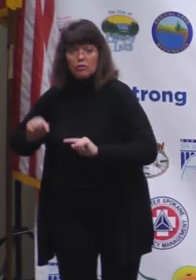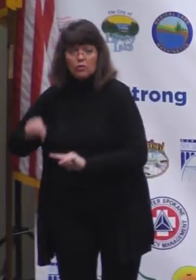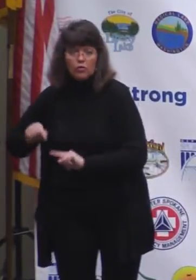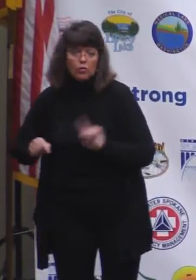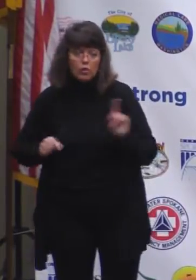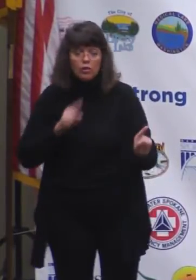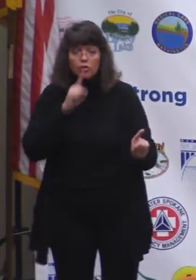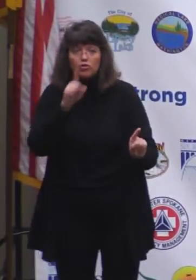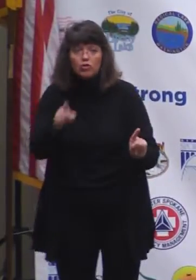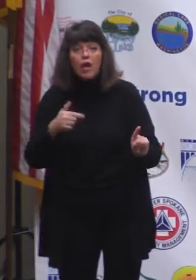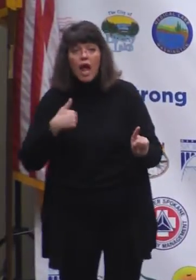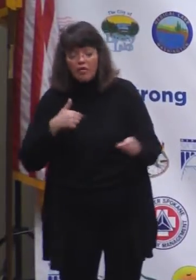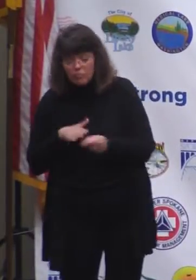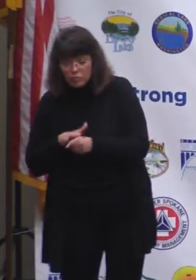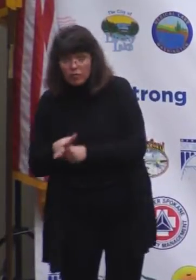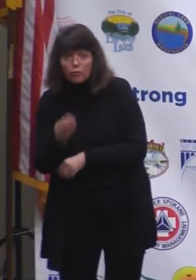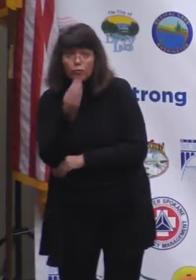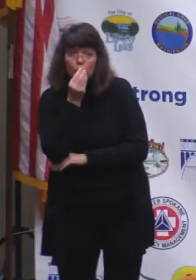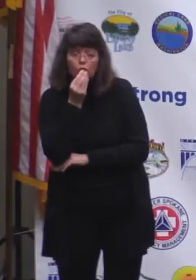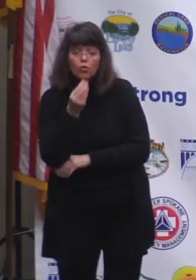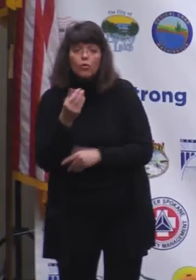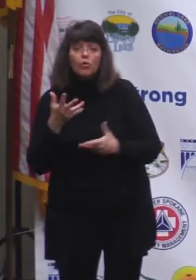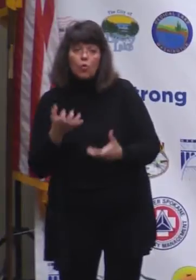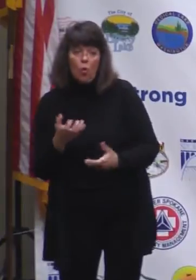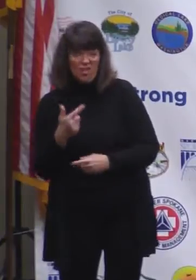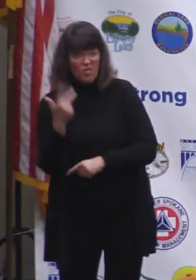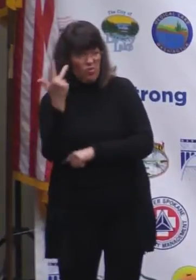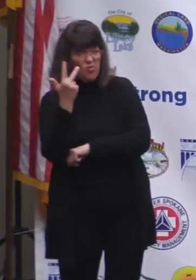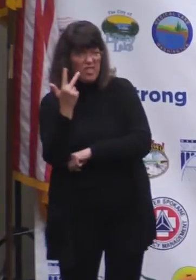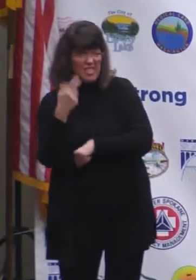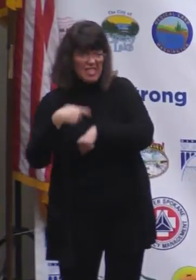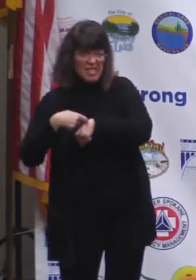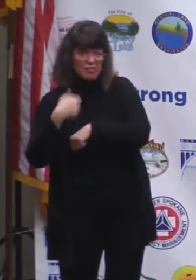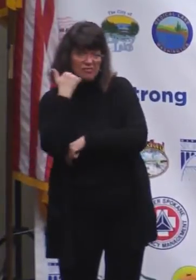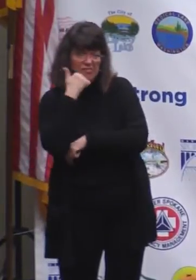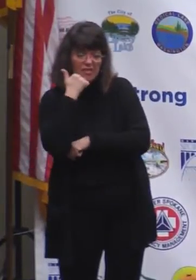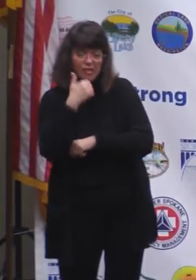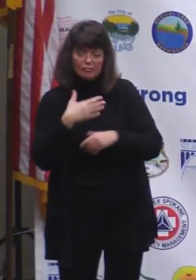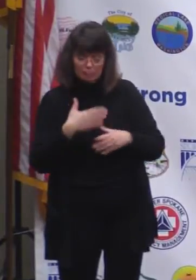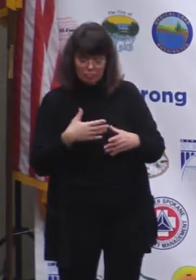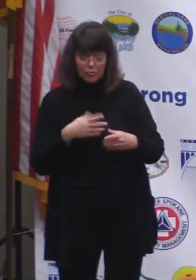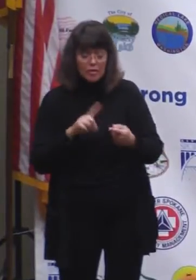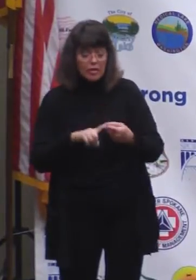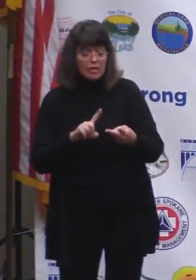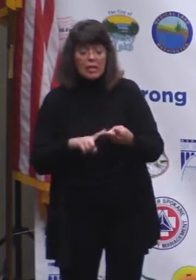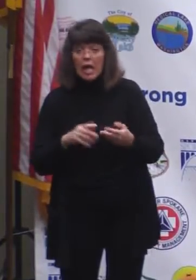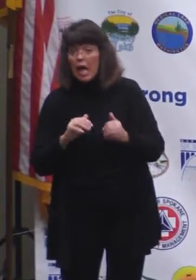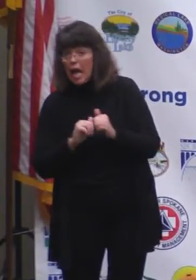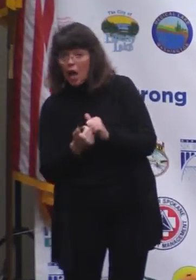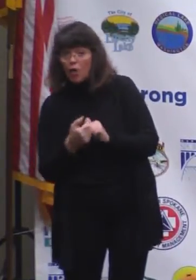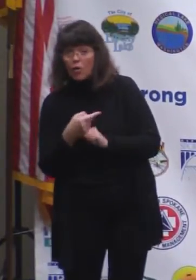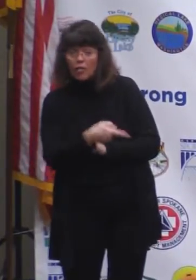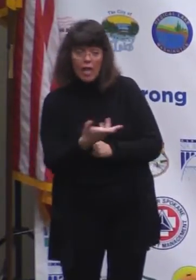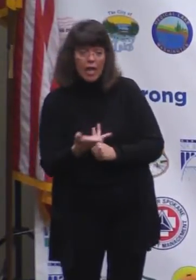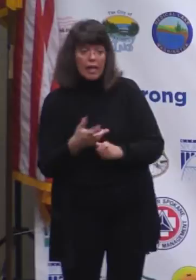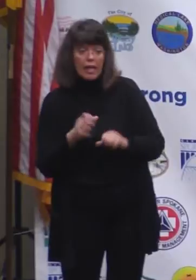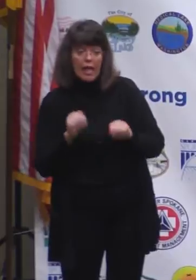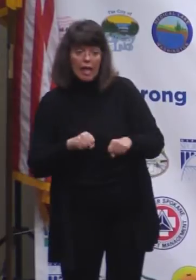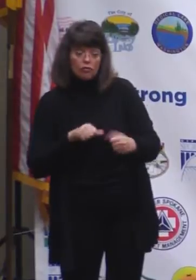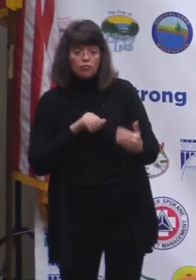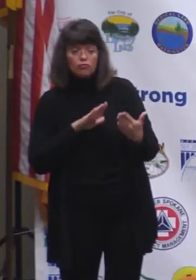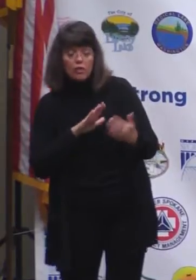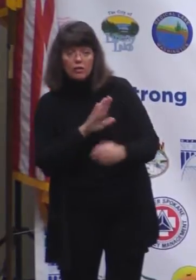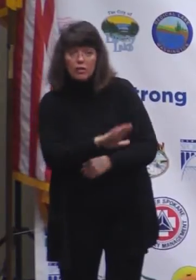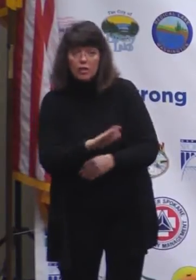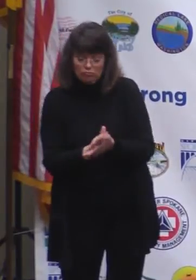everyone gets a nutritious meal 3 times a day, finding out what other sanitation and hygiene needs that they have so that we can help them